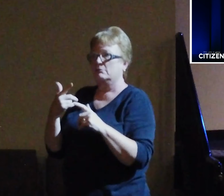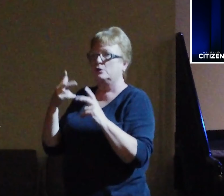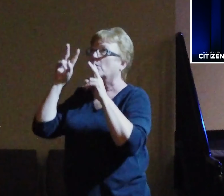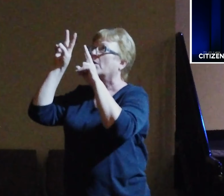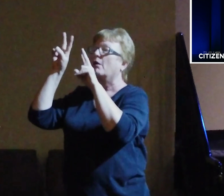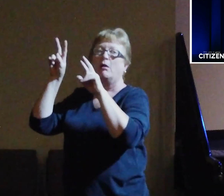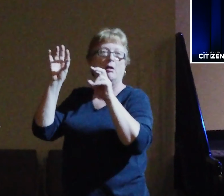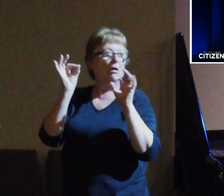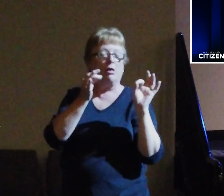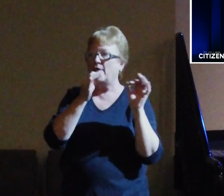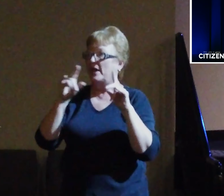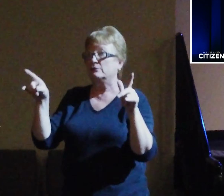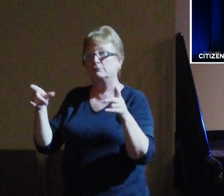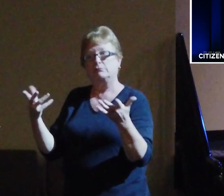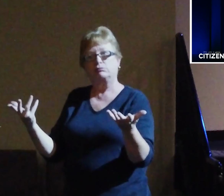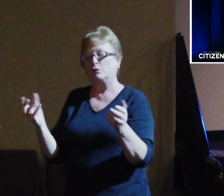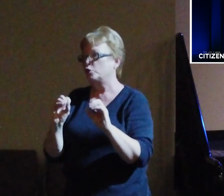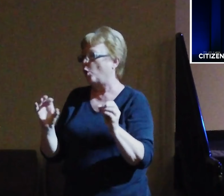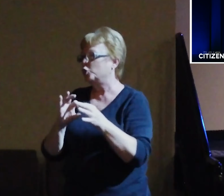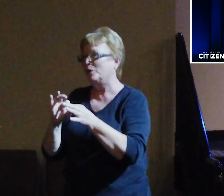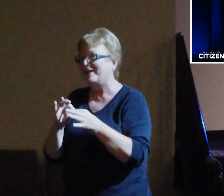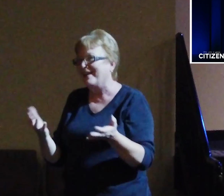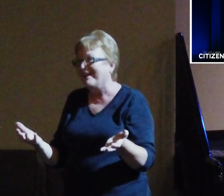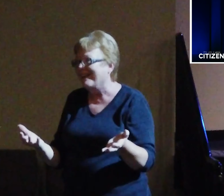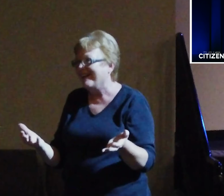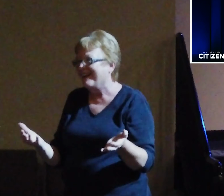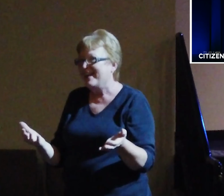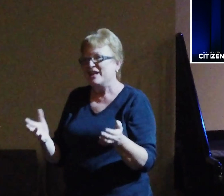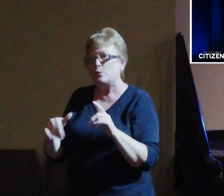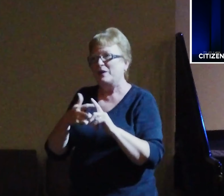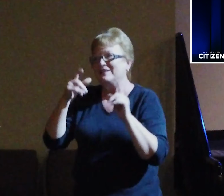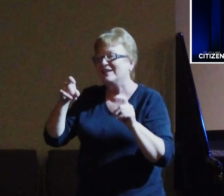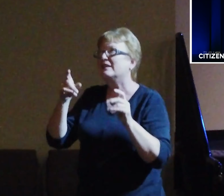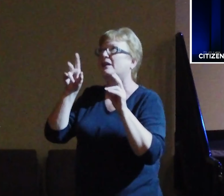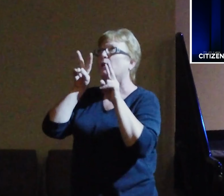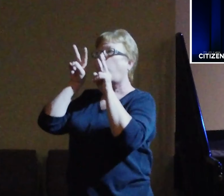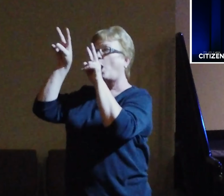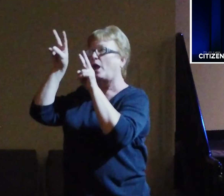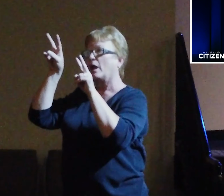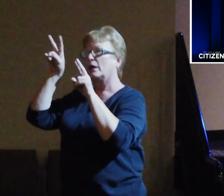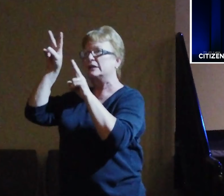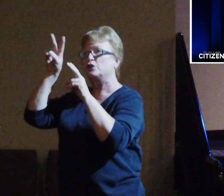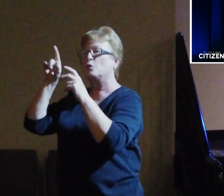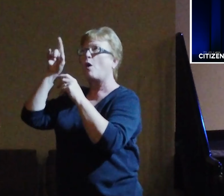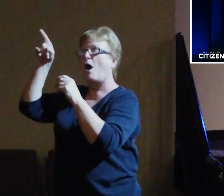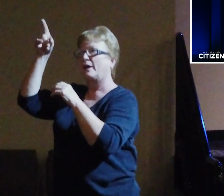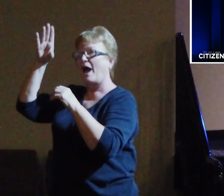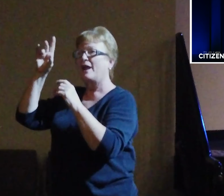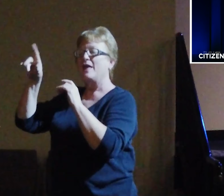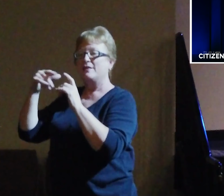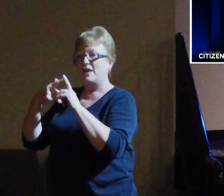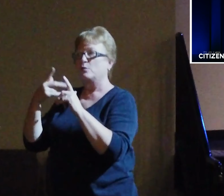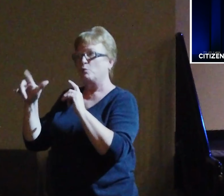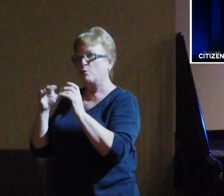And once the focus is moved from Christ and the cross to anything else, we'll find that we have a lot to disagree on.